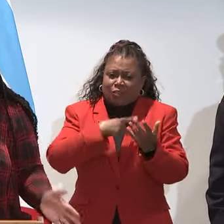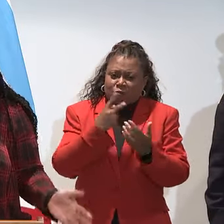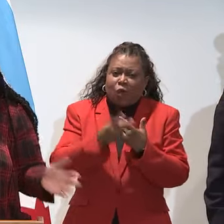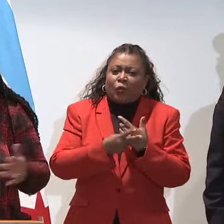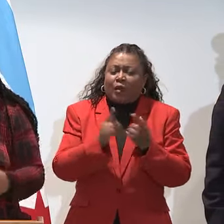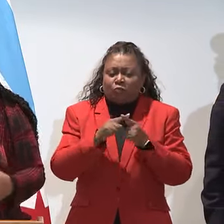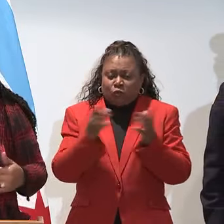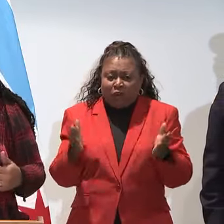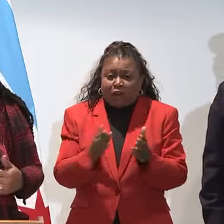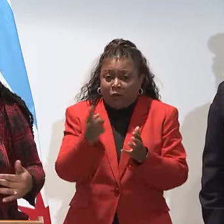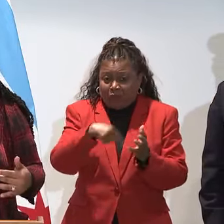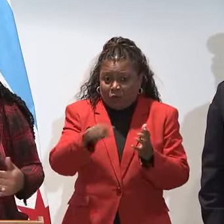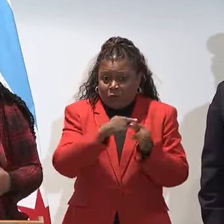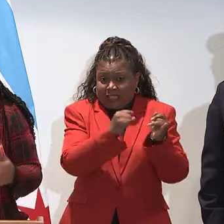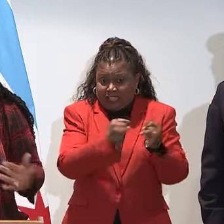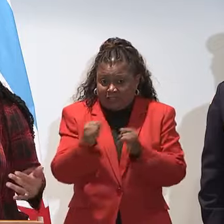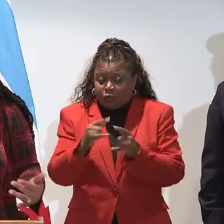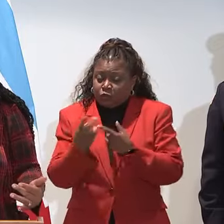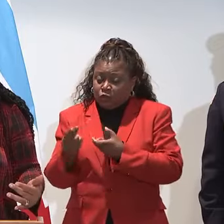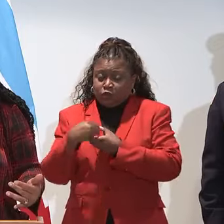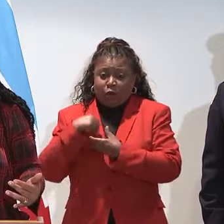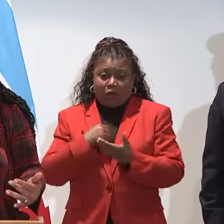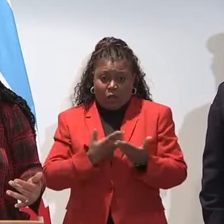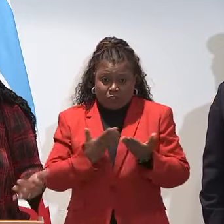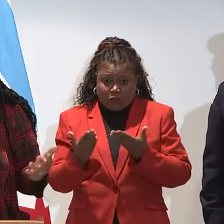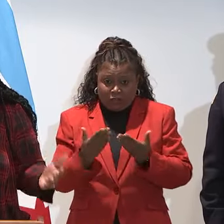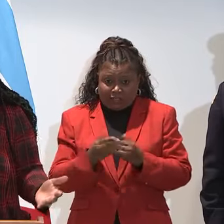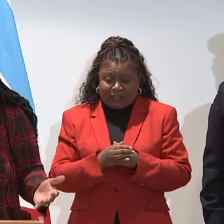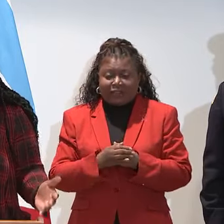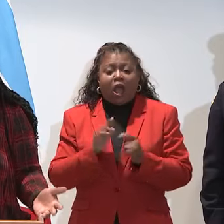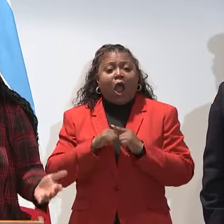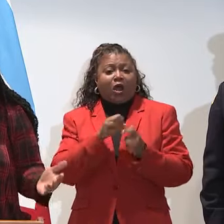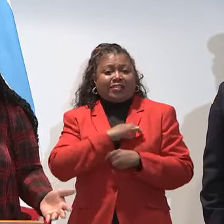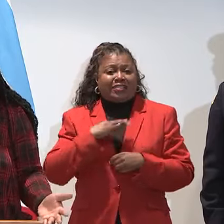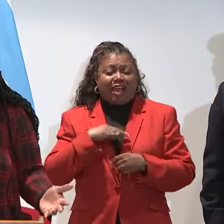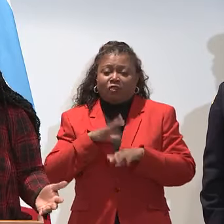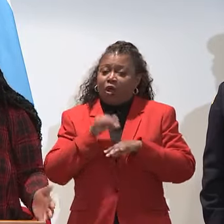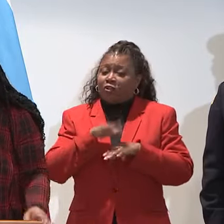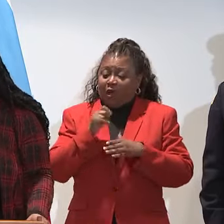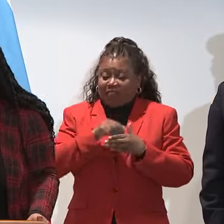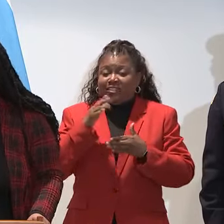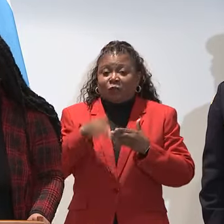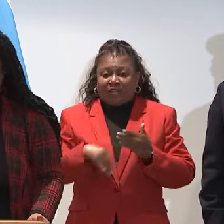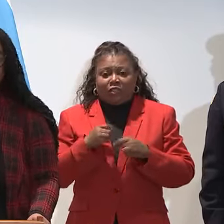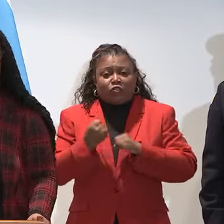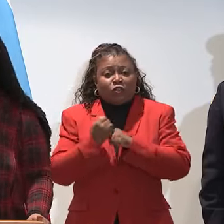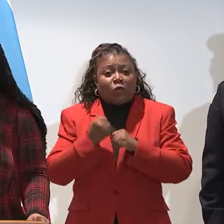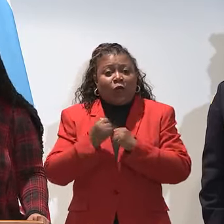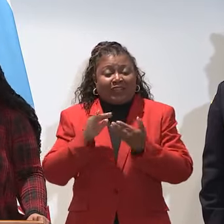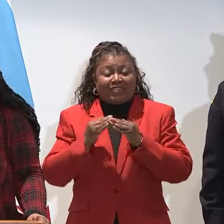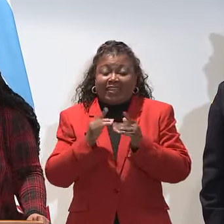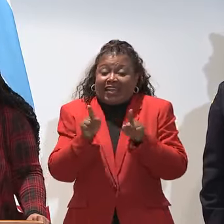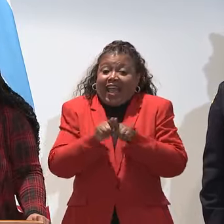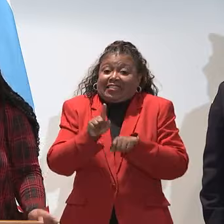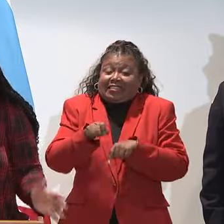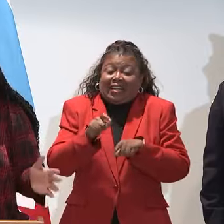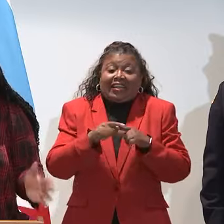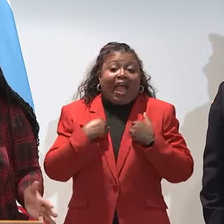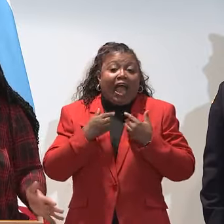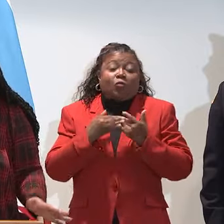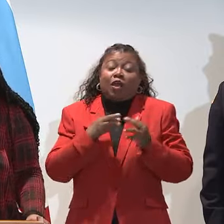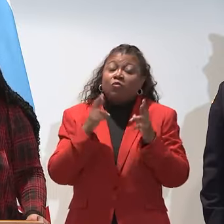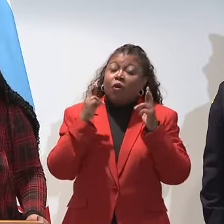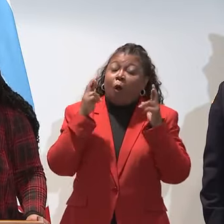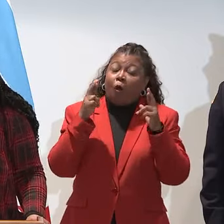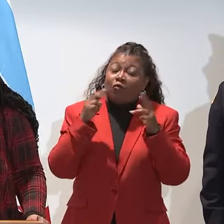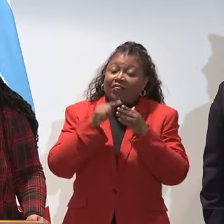programs to encourage those individuals to join our services. Our staff will be on call this weekend to support the city as needed. However, we are